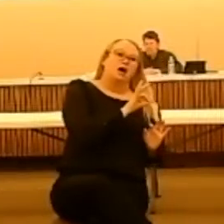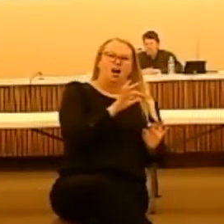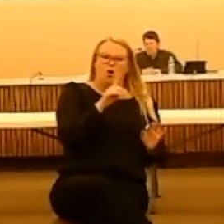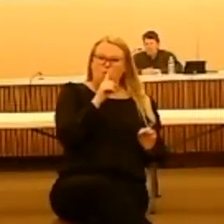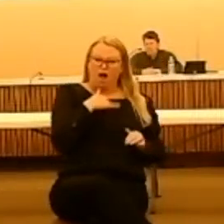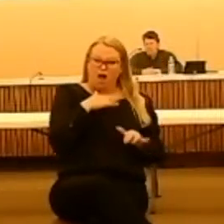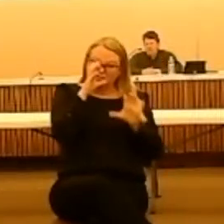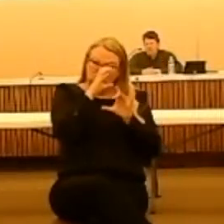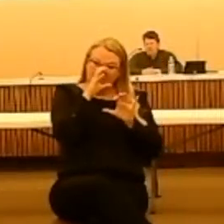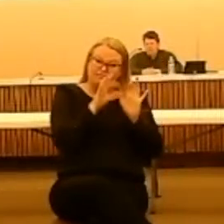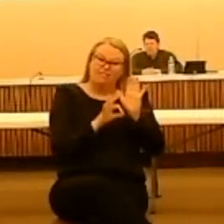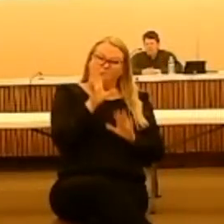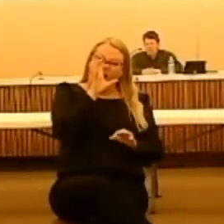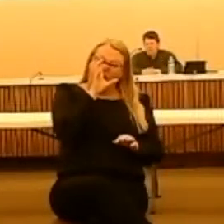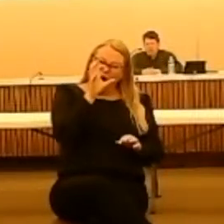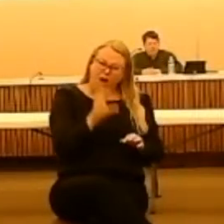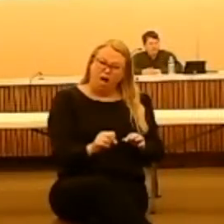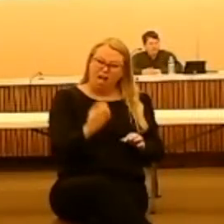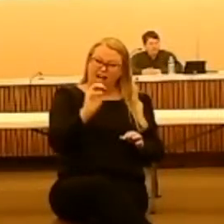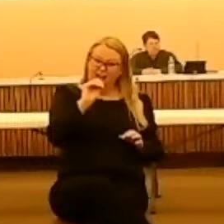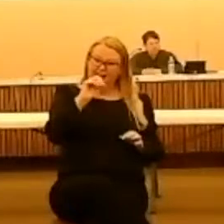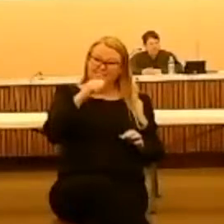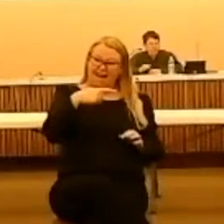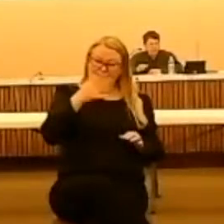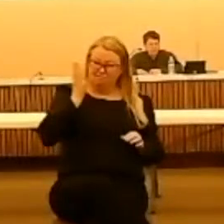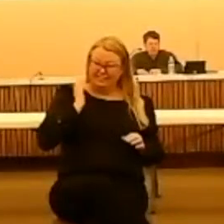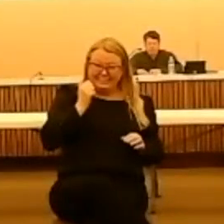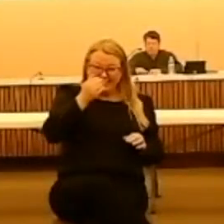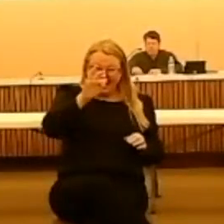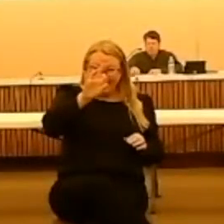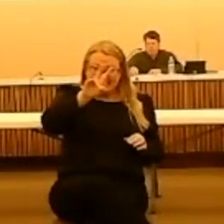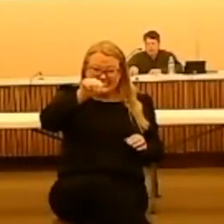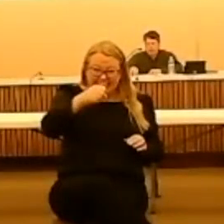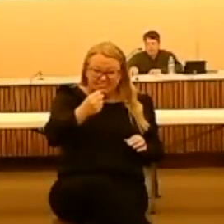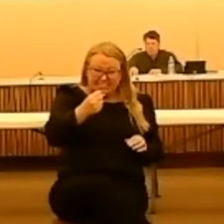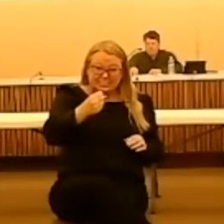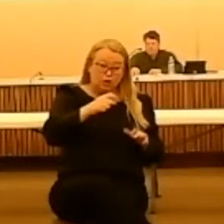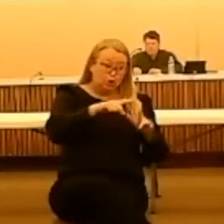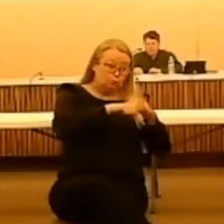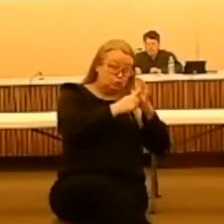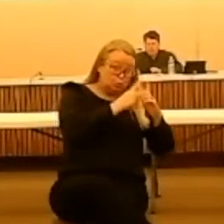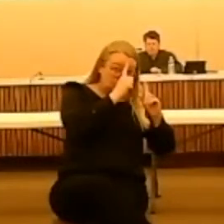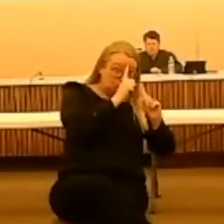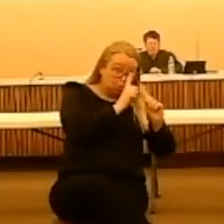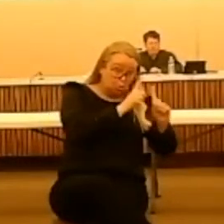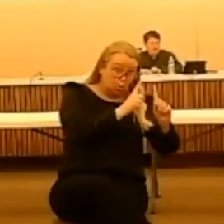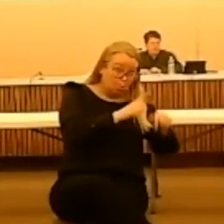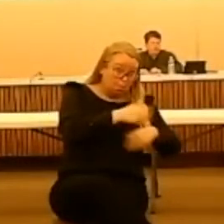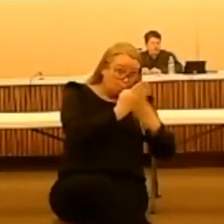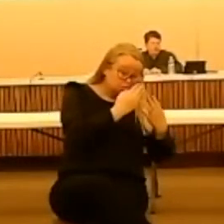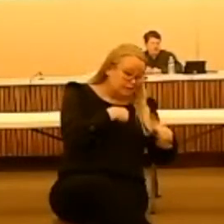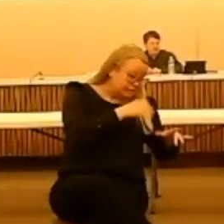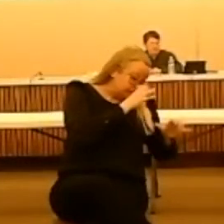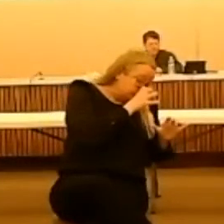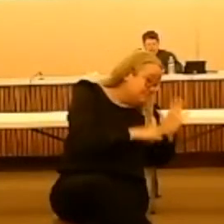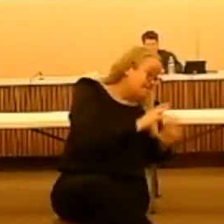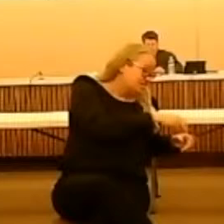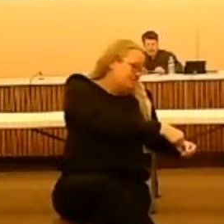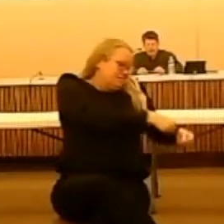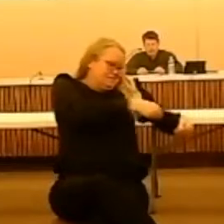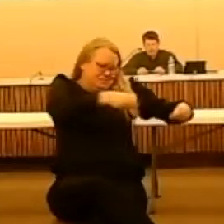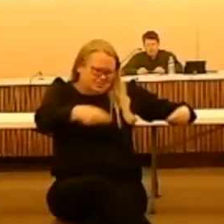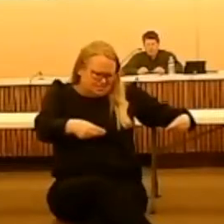of the original the original proposal and the revised proposal. So